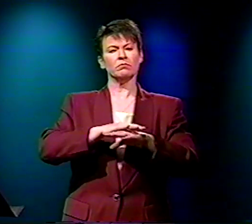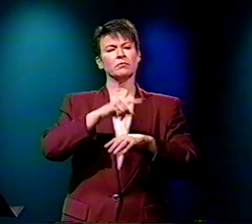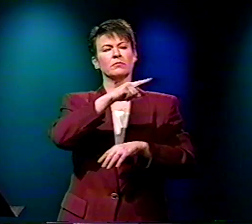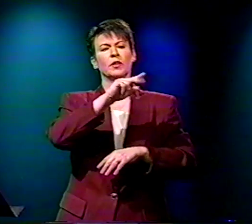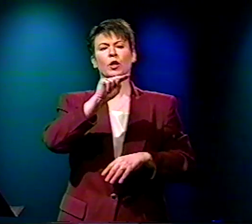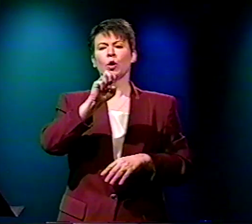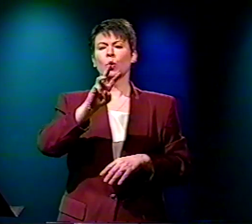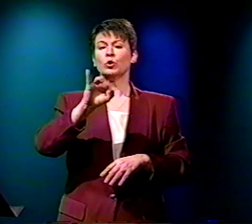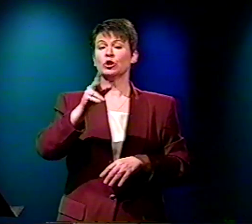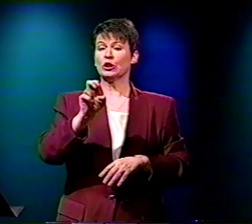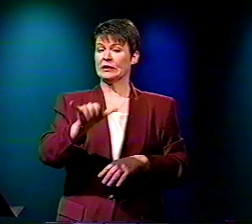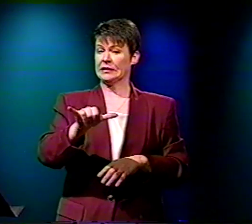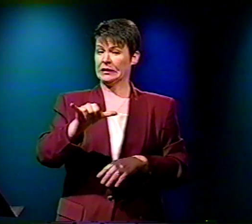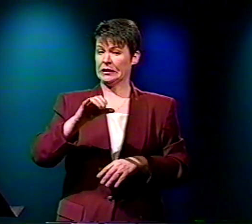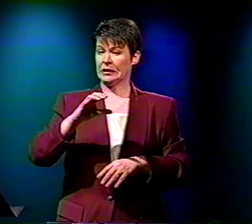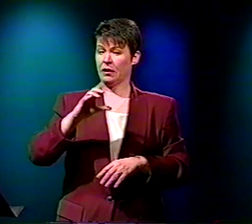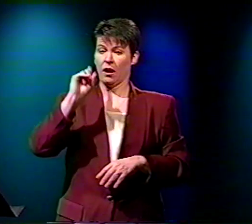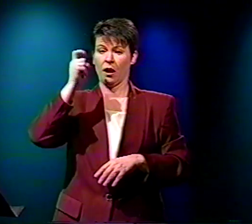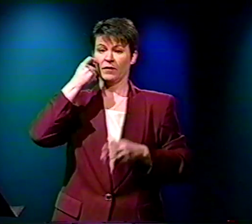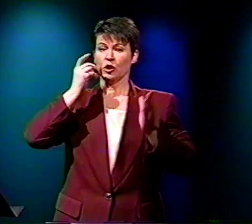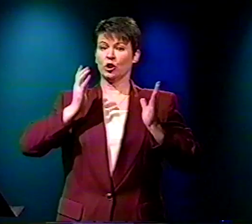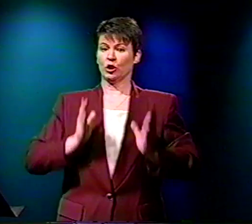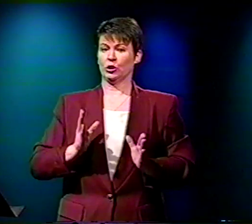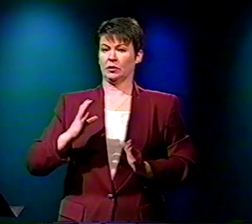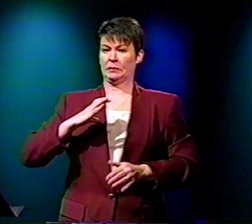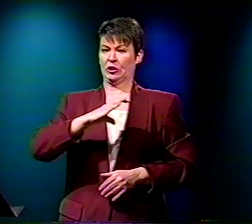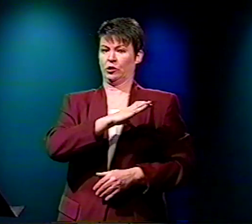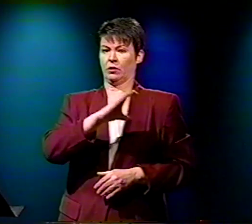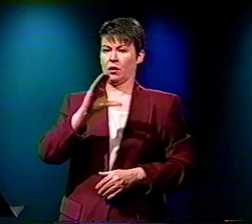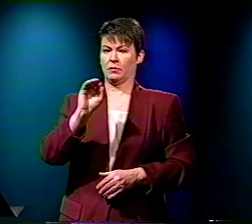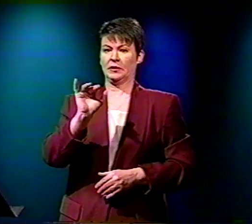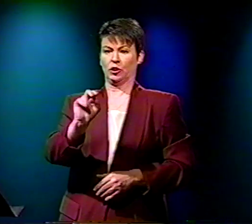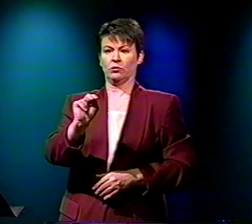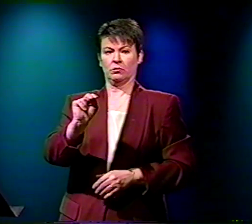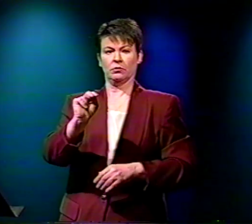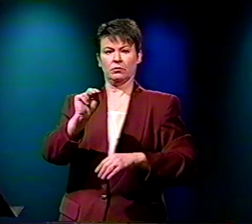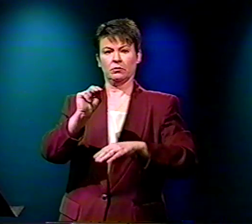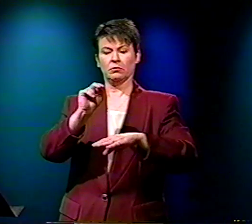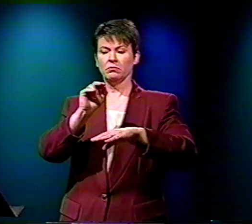Say, for example, well, actually, at one time in the past, I was on the New Jersey Commission